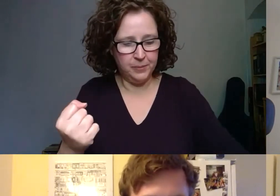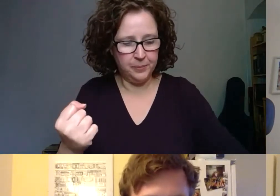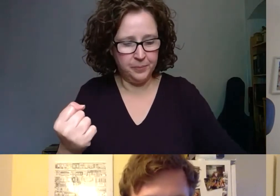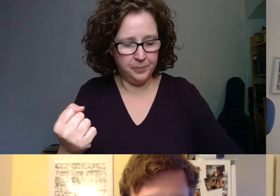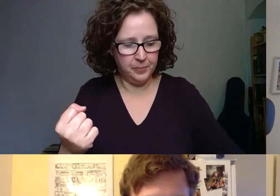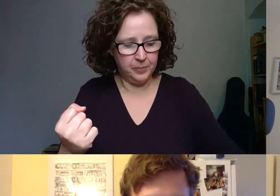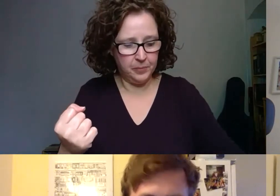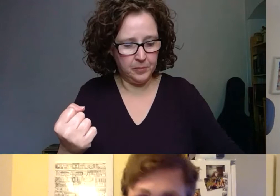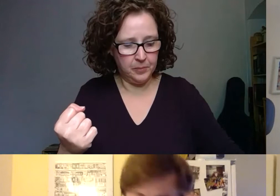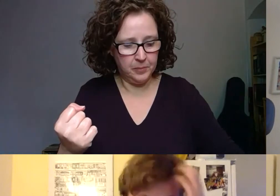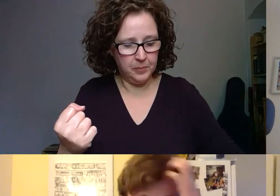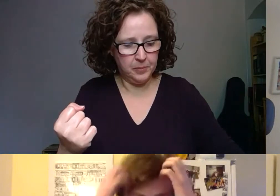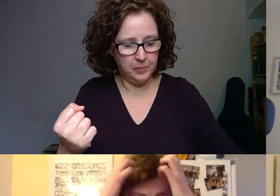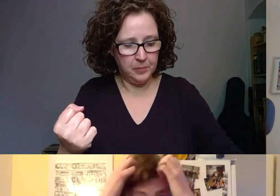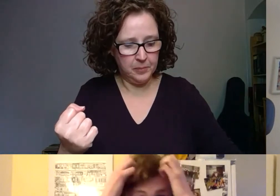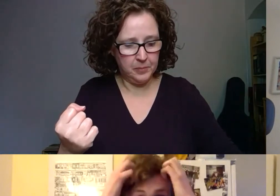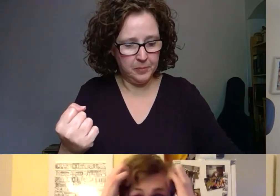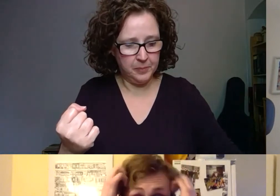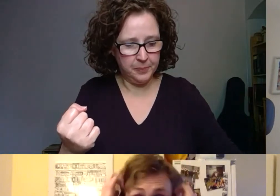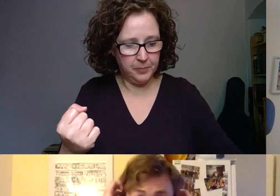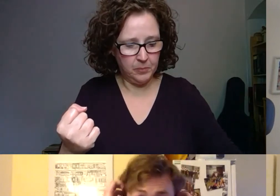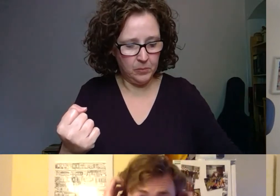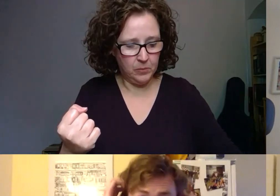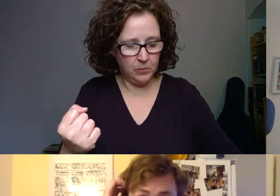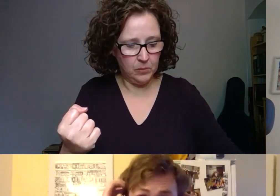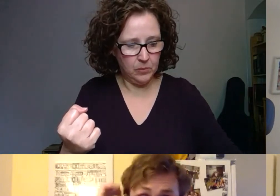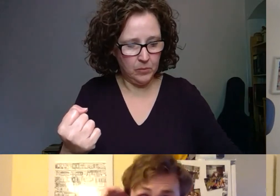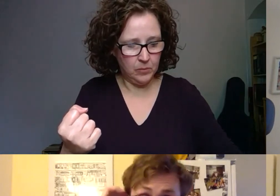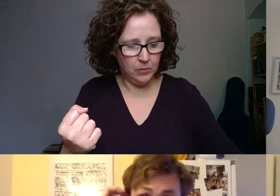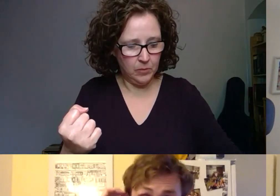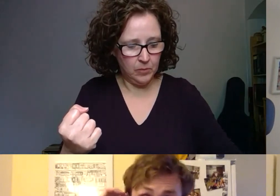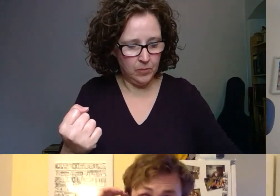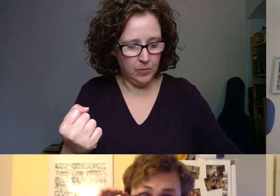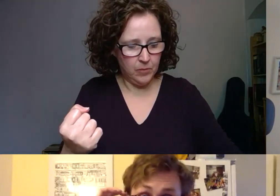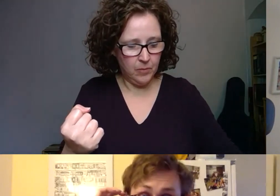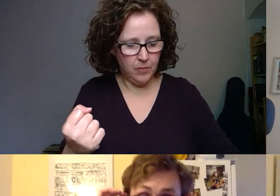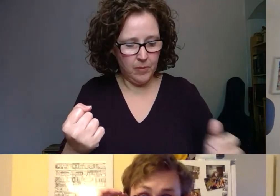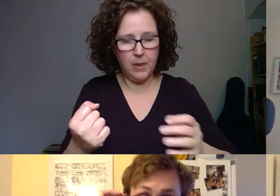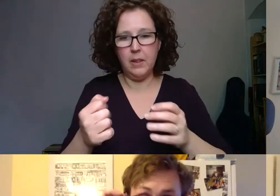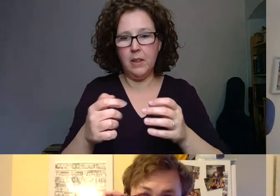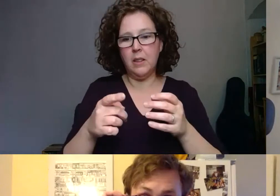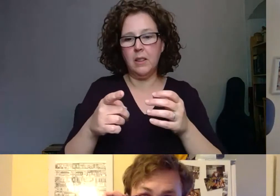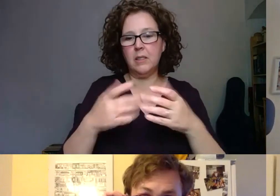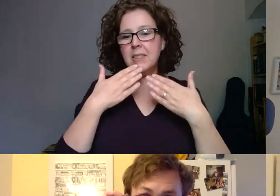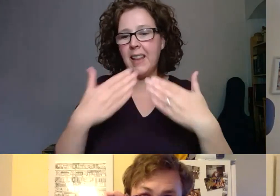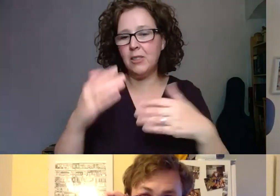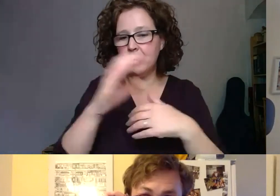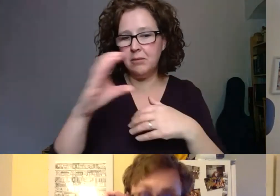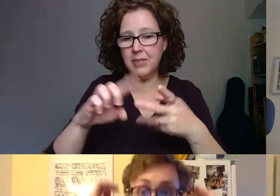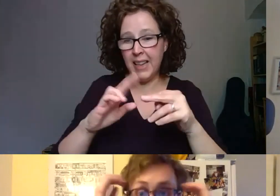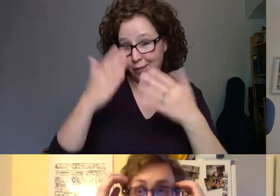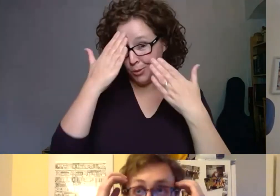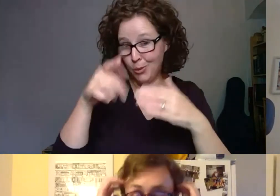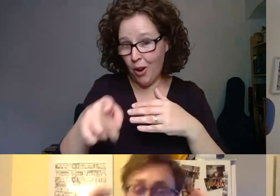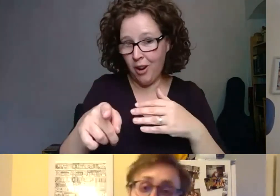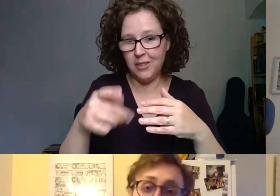So thank you, Claire, for joining. For those of you who don't know, Claire Cunningham is and creator of